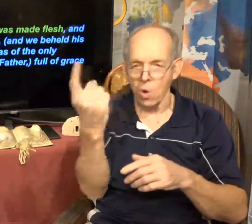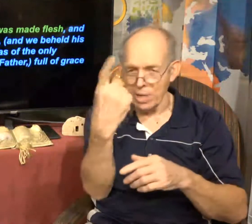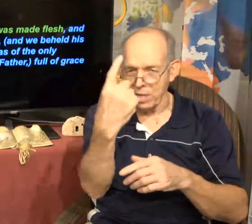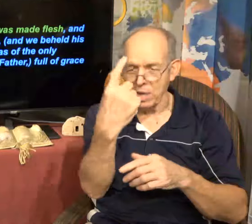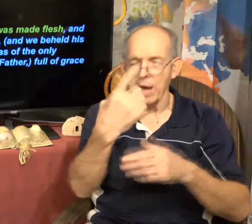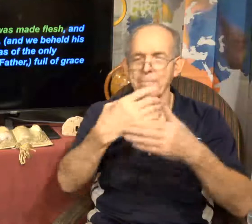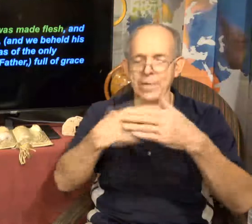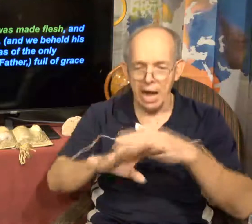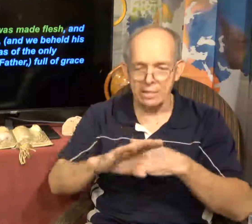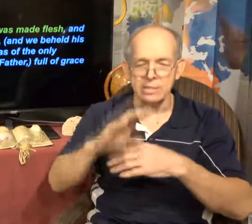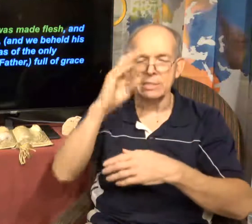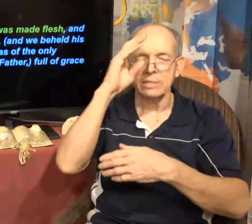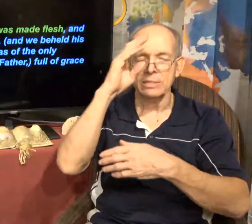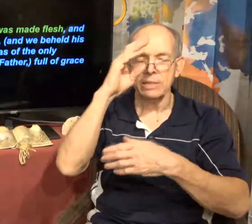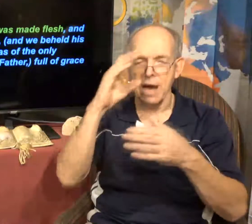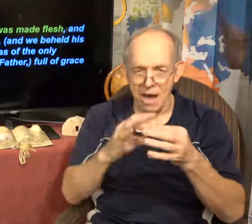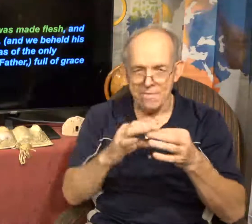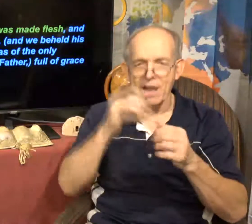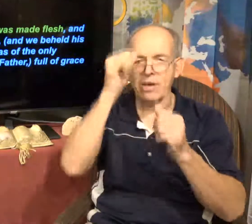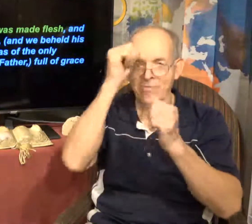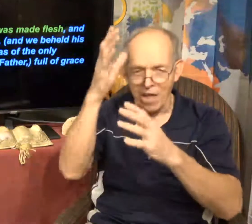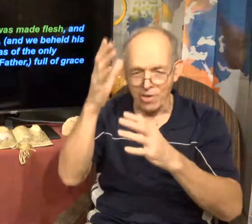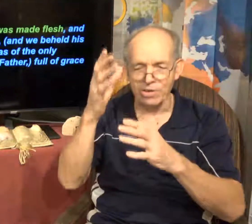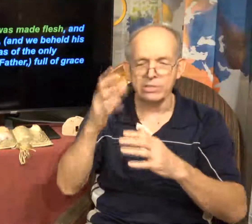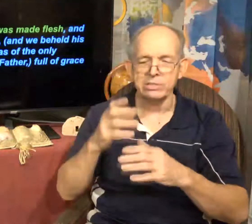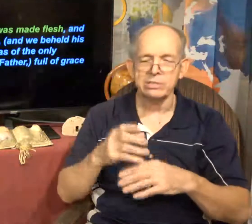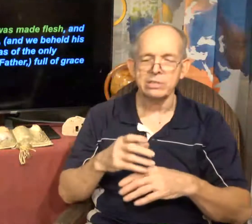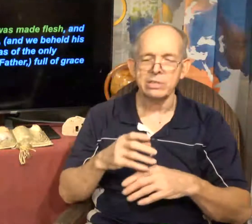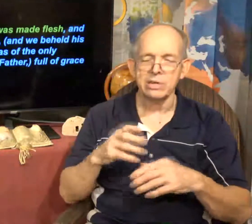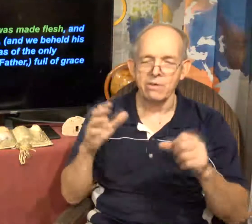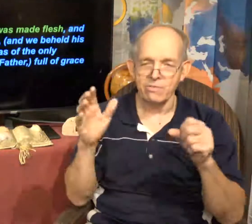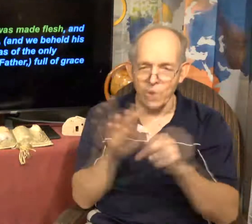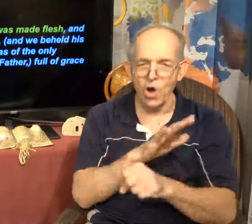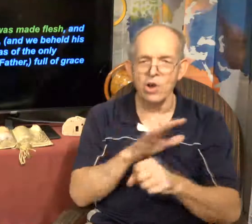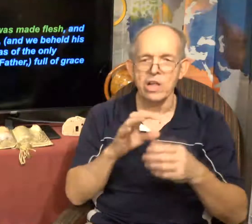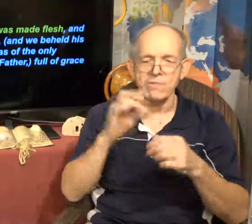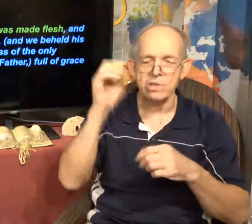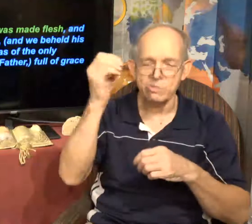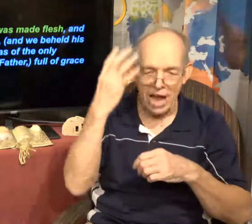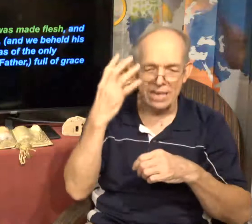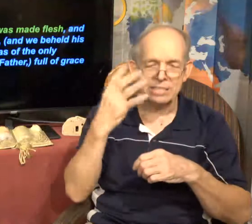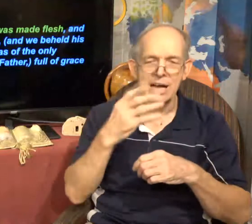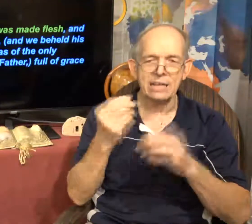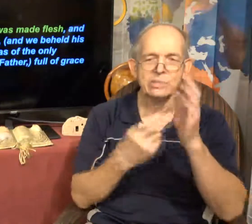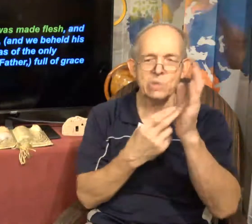only begotten of the Father, full of grace and